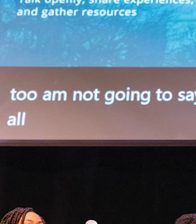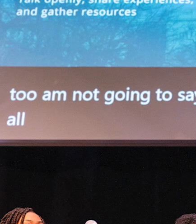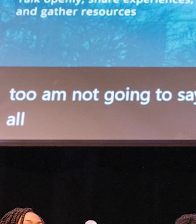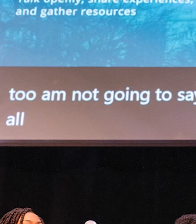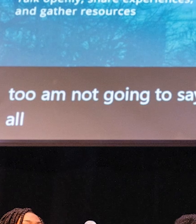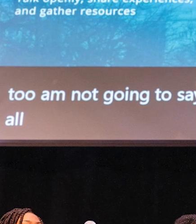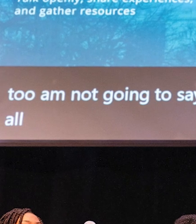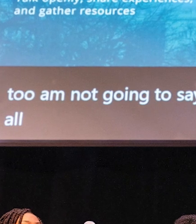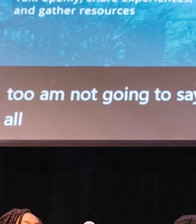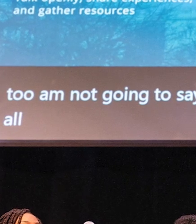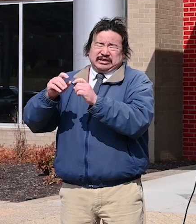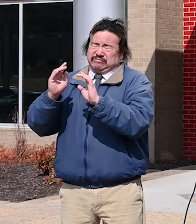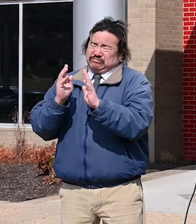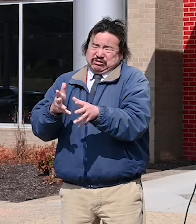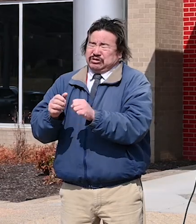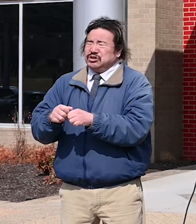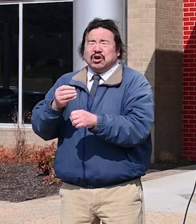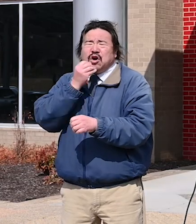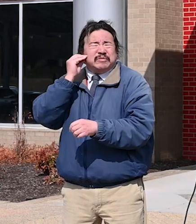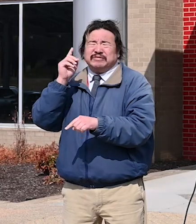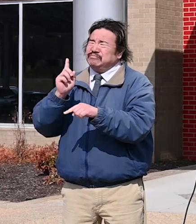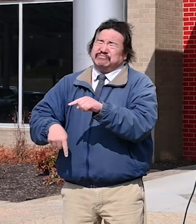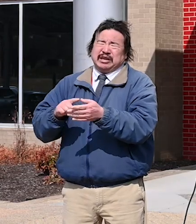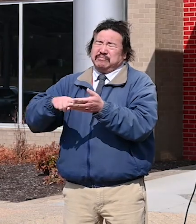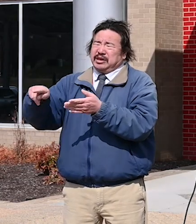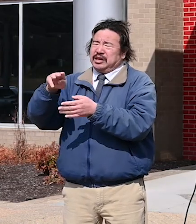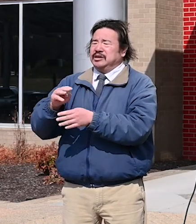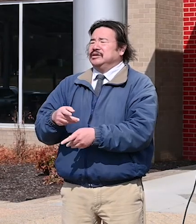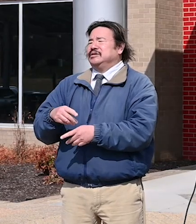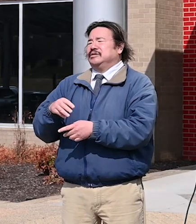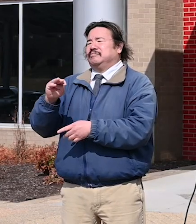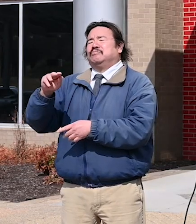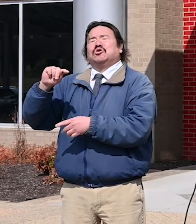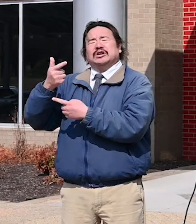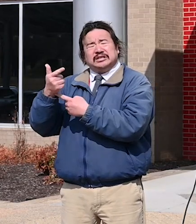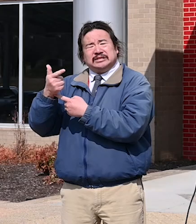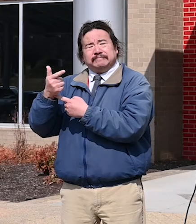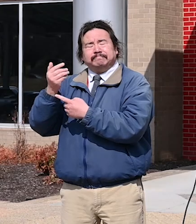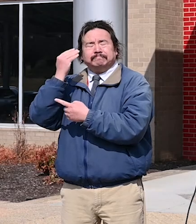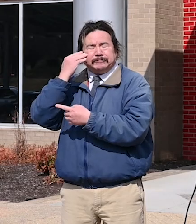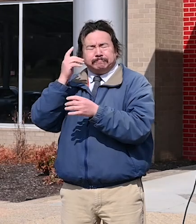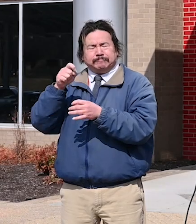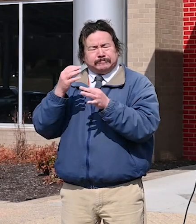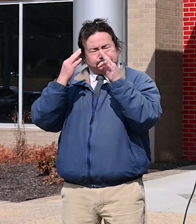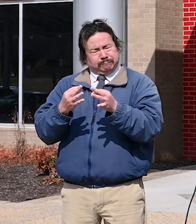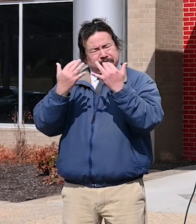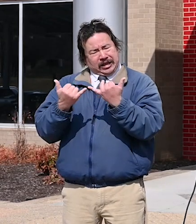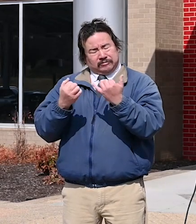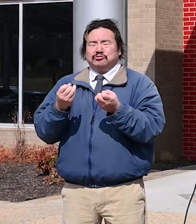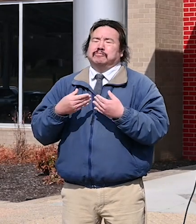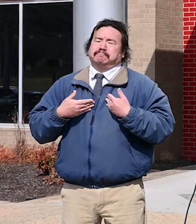their homes if they can't pay their mortgages. We knew that we needed to take immediate action, so we